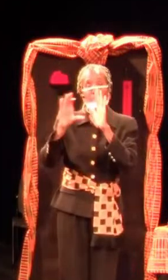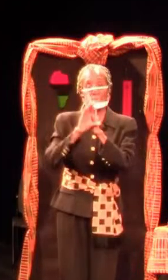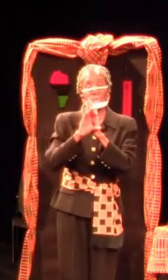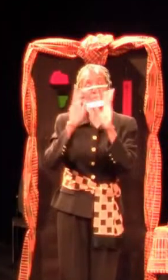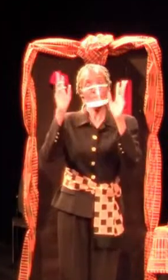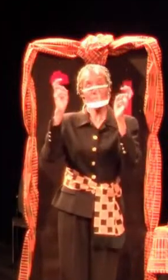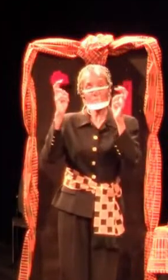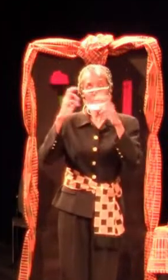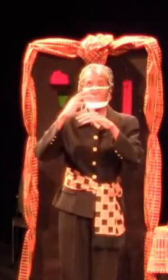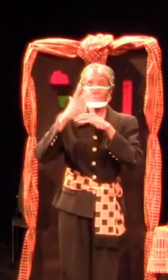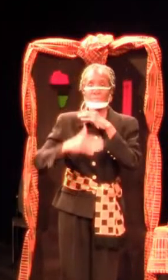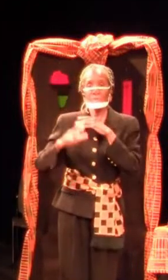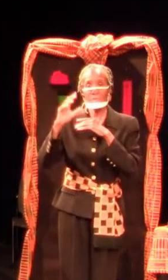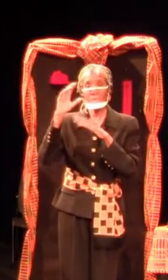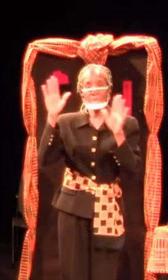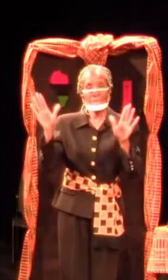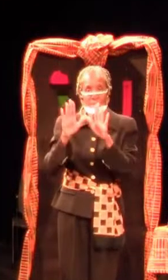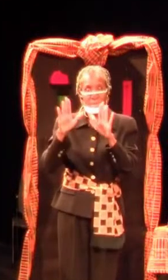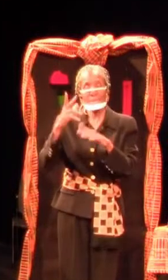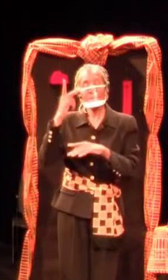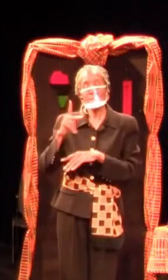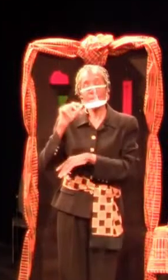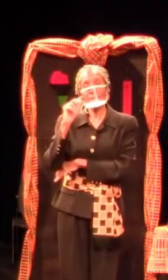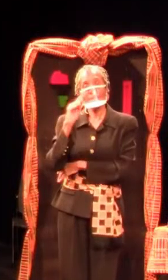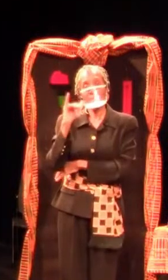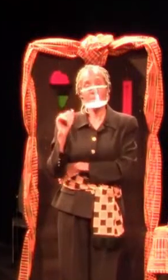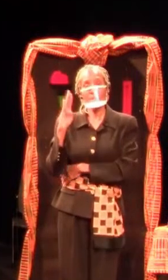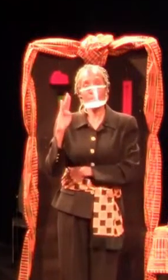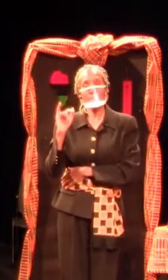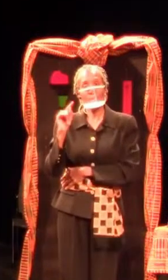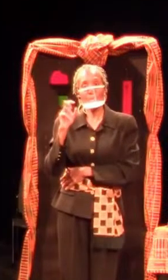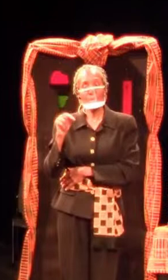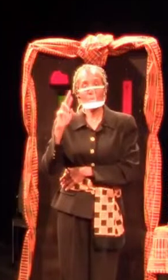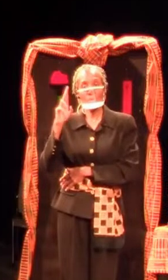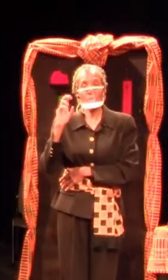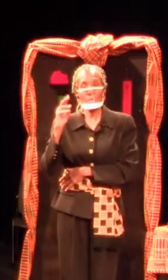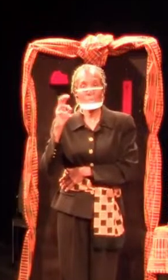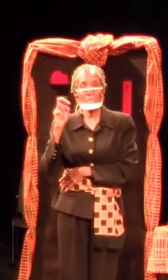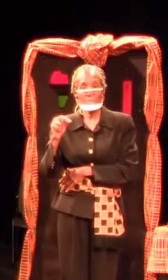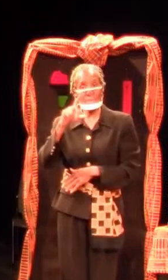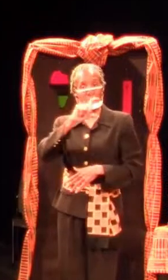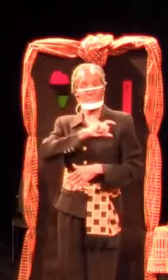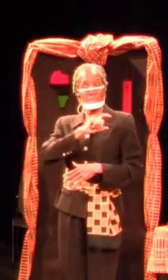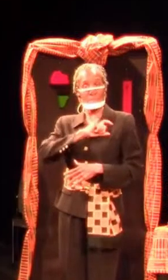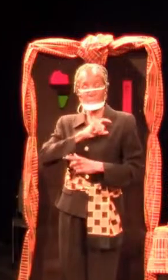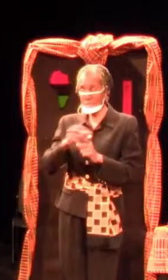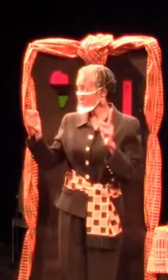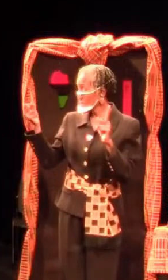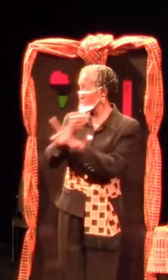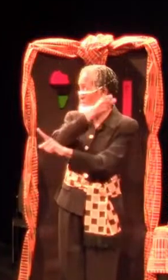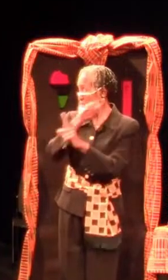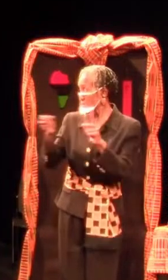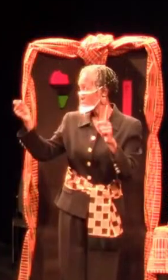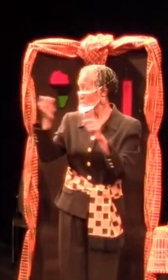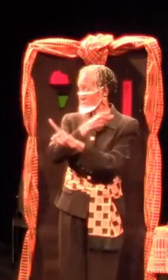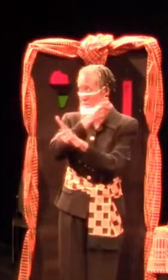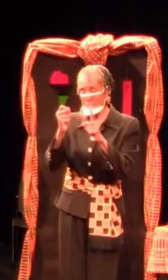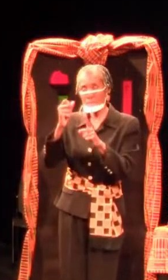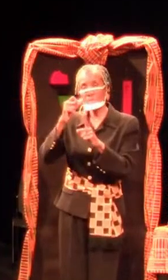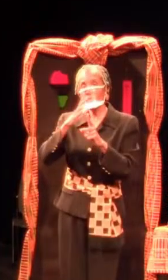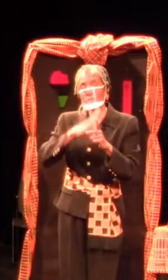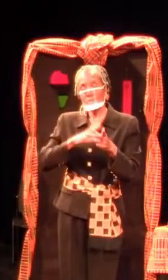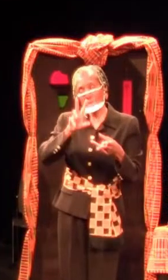That is Amelia Boynton Robinson with an officer who had beat her standing over